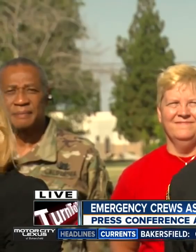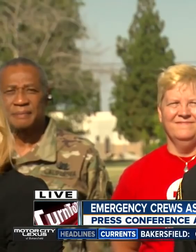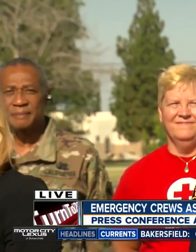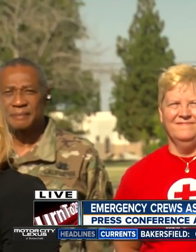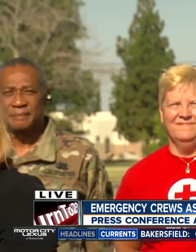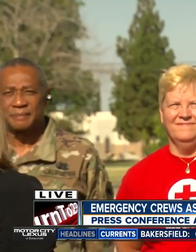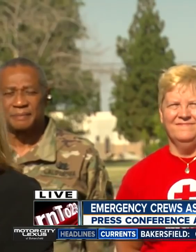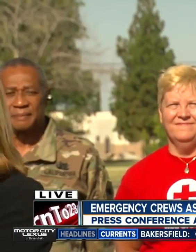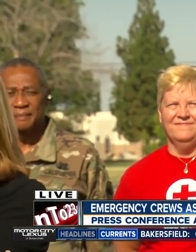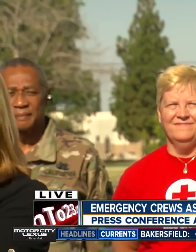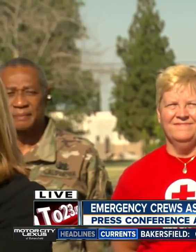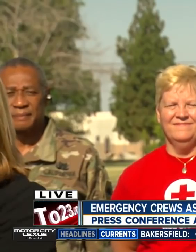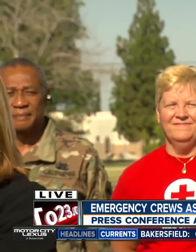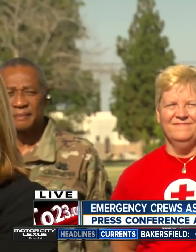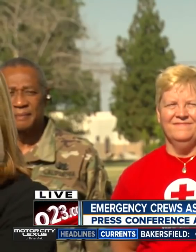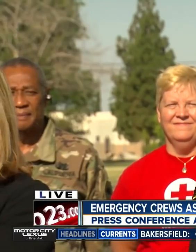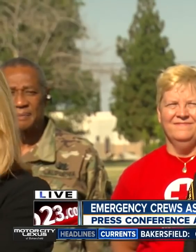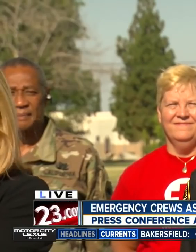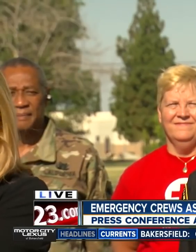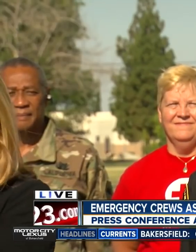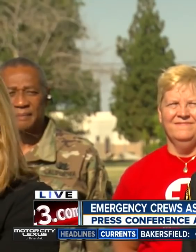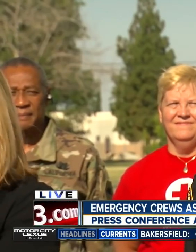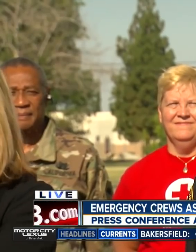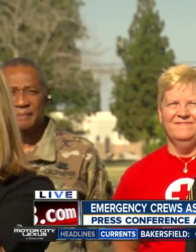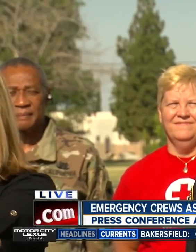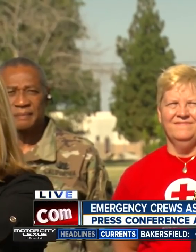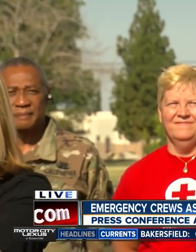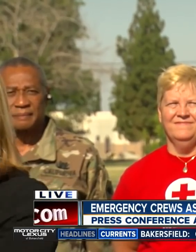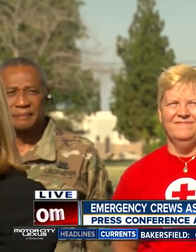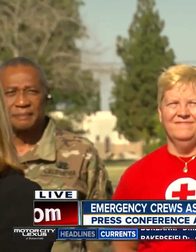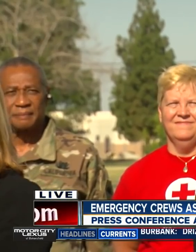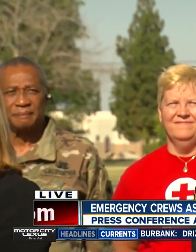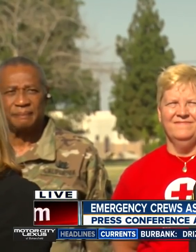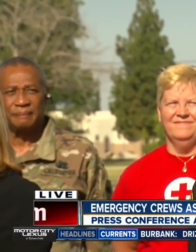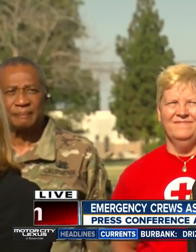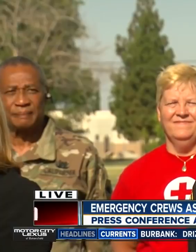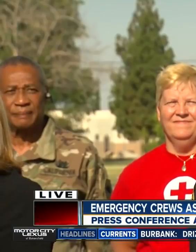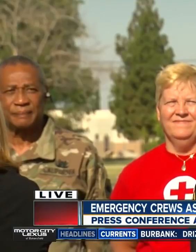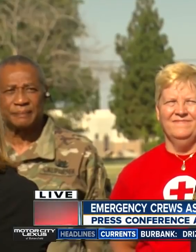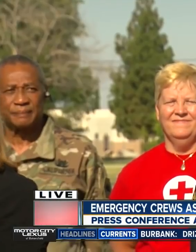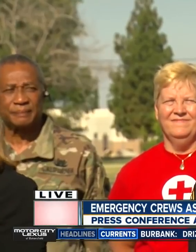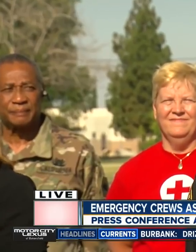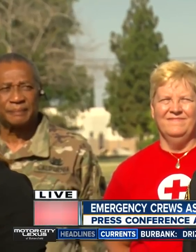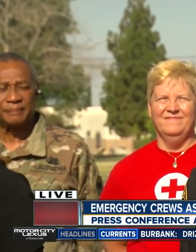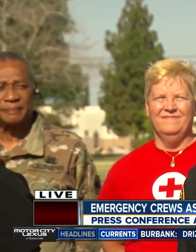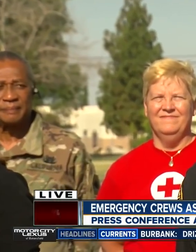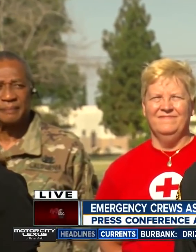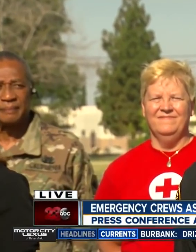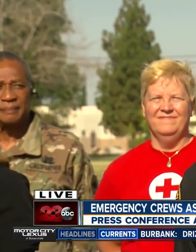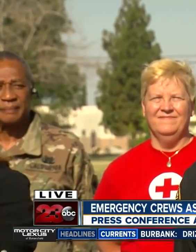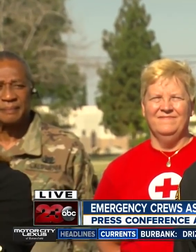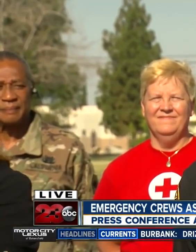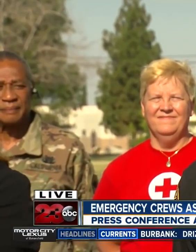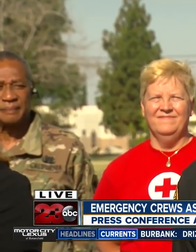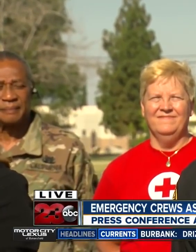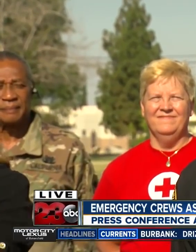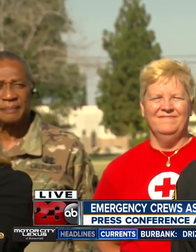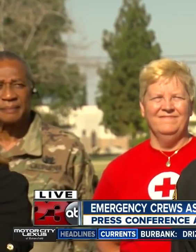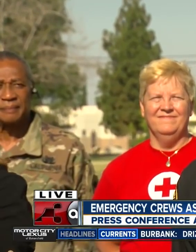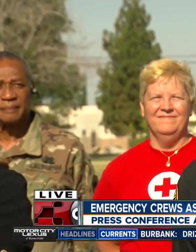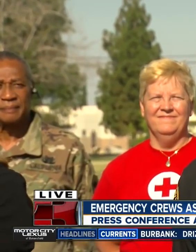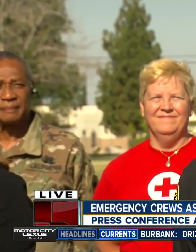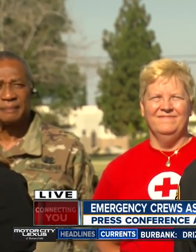major injuries so far inside Ridgecrest? You know, we're out inspecting buildings right now, obviously,